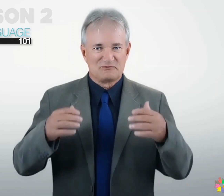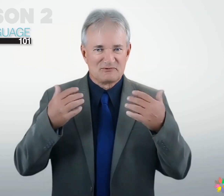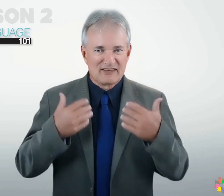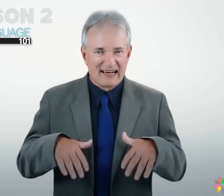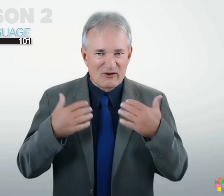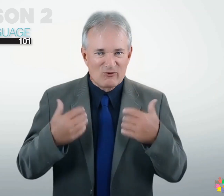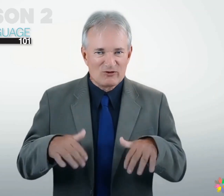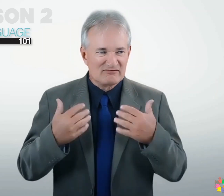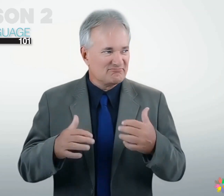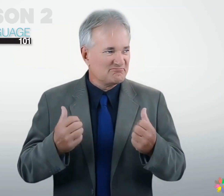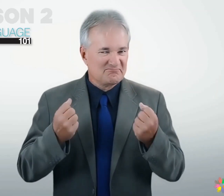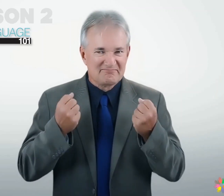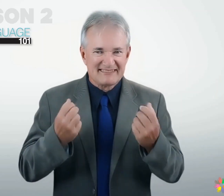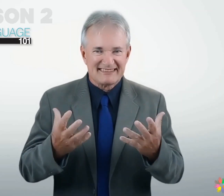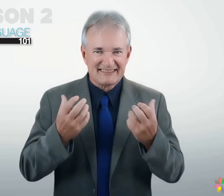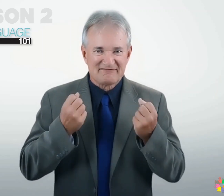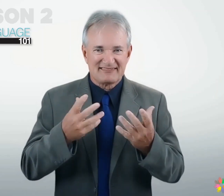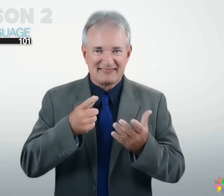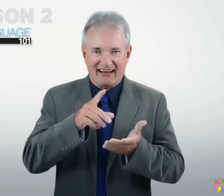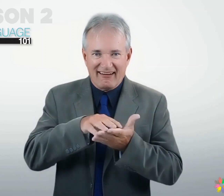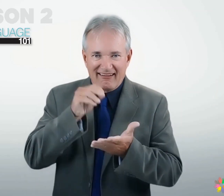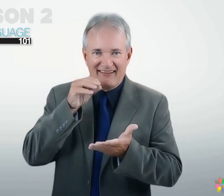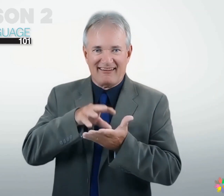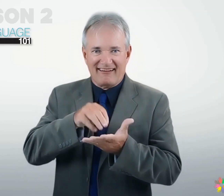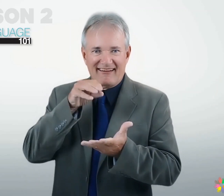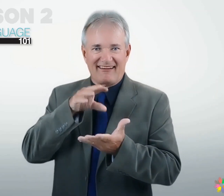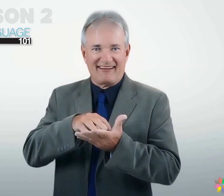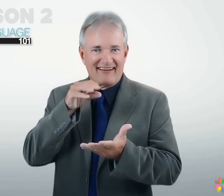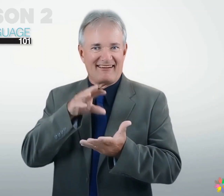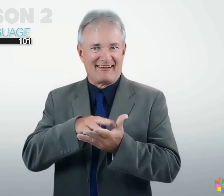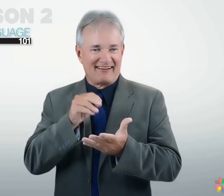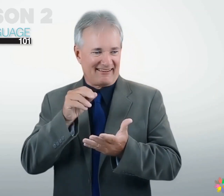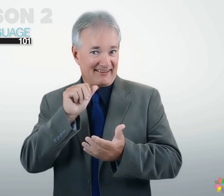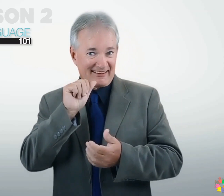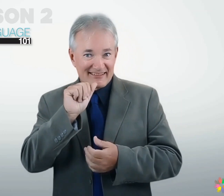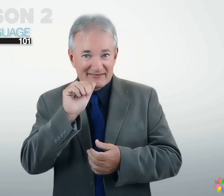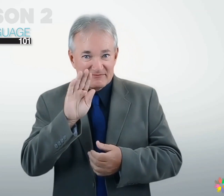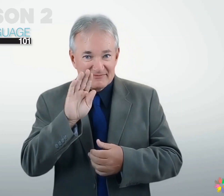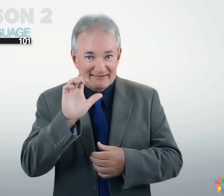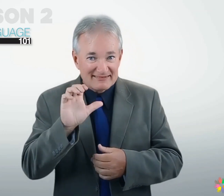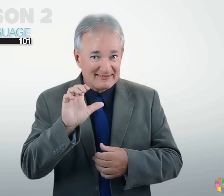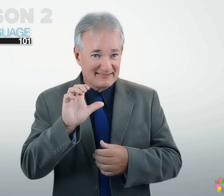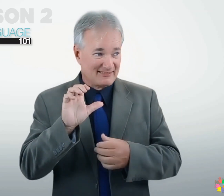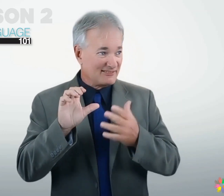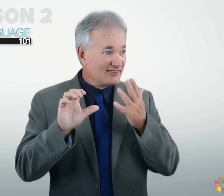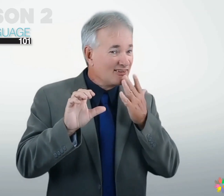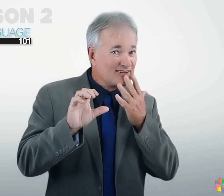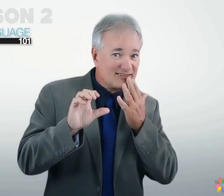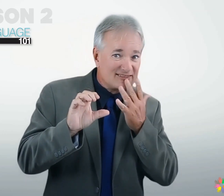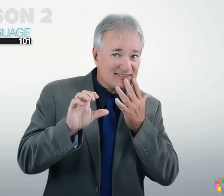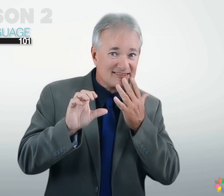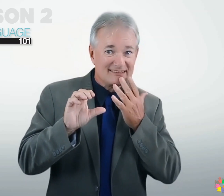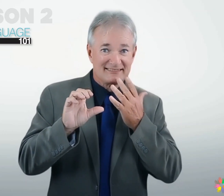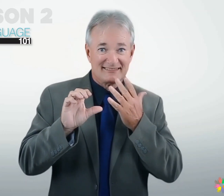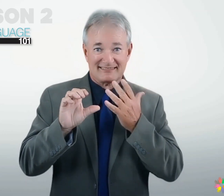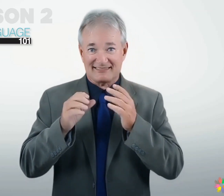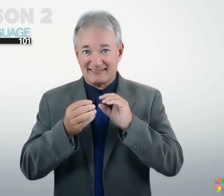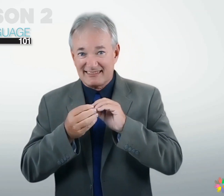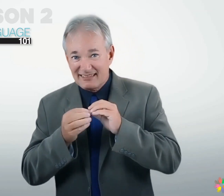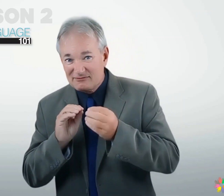Wow. We've covered a lot, and I know you're learning a great deal. Your ABCs, colors,